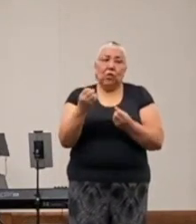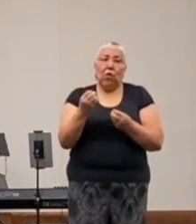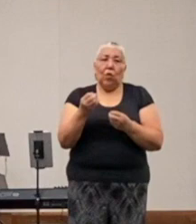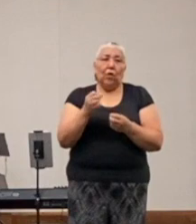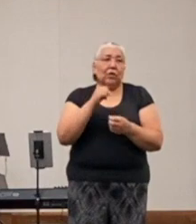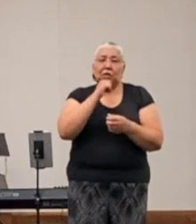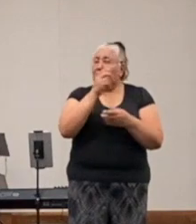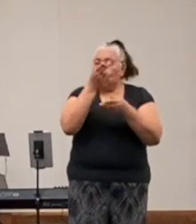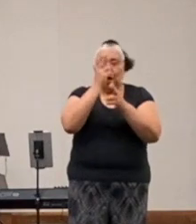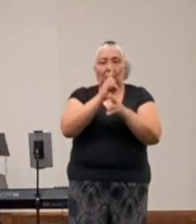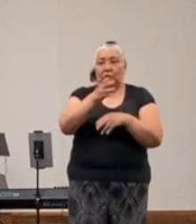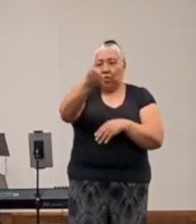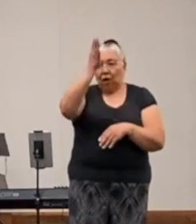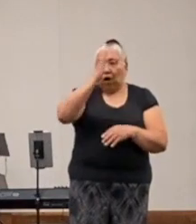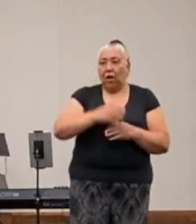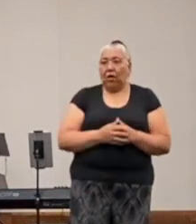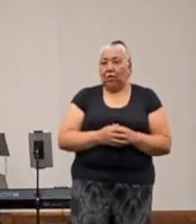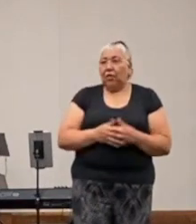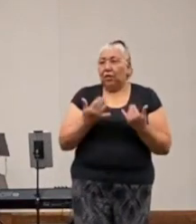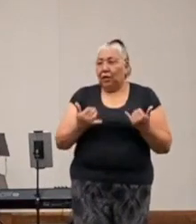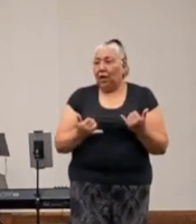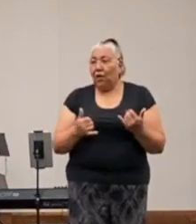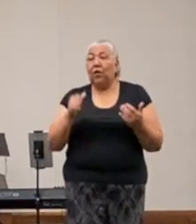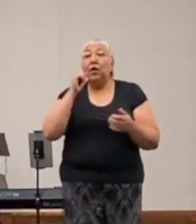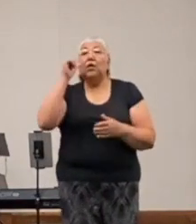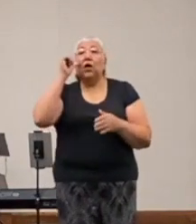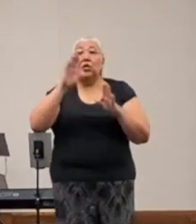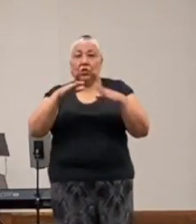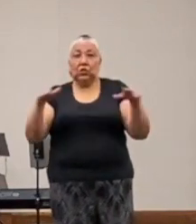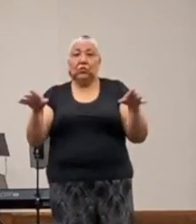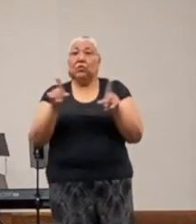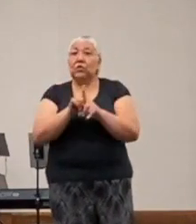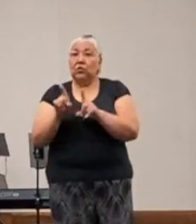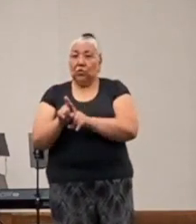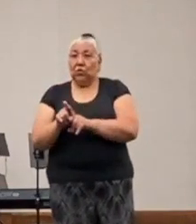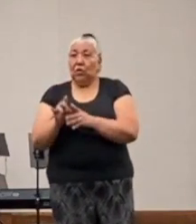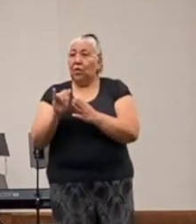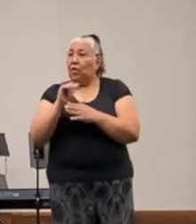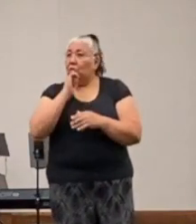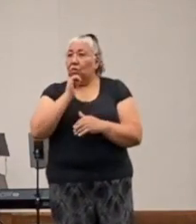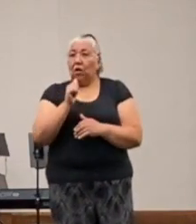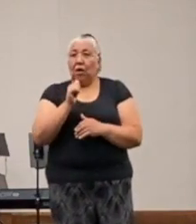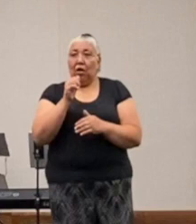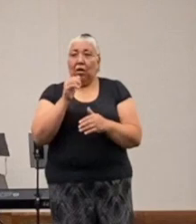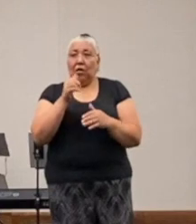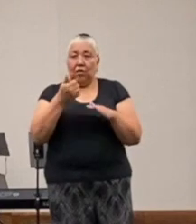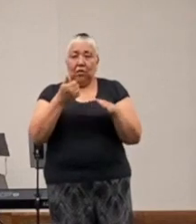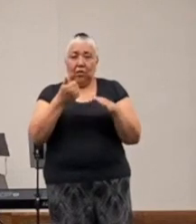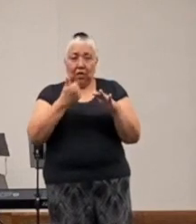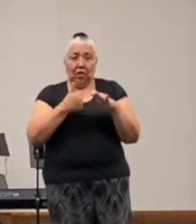dishonors God. Right? But adult children, too, who are no longer